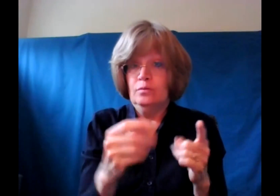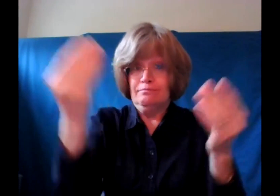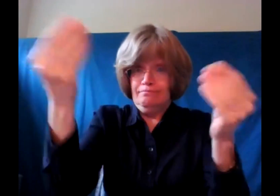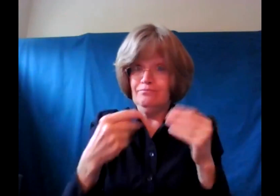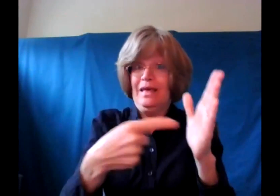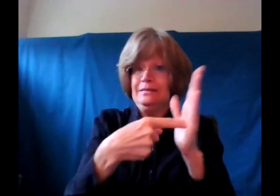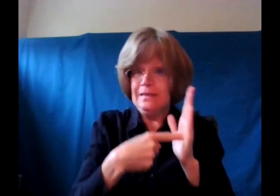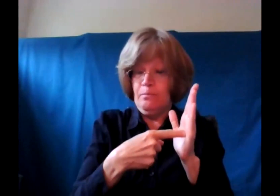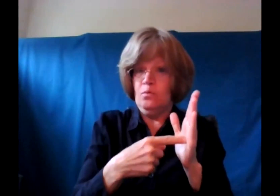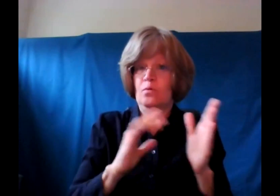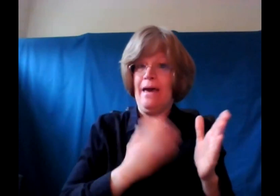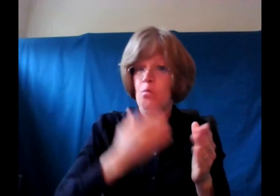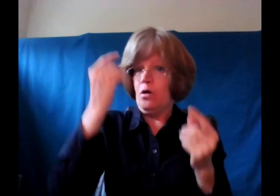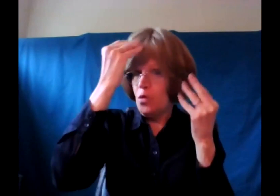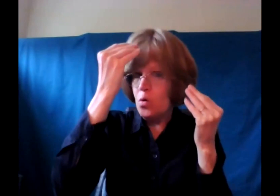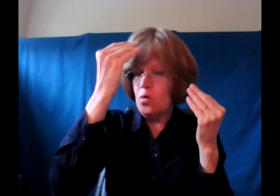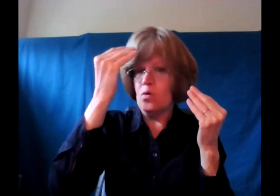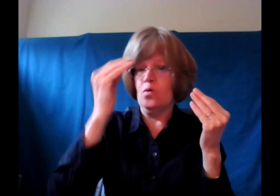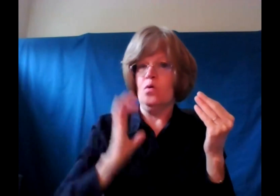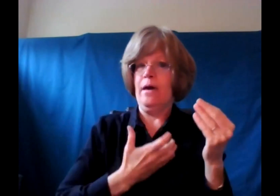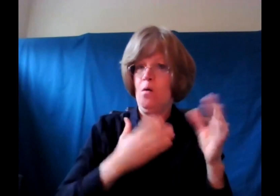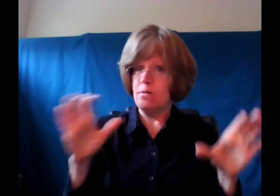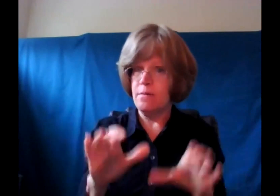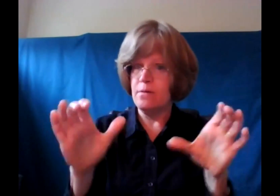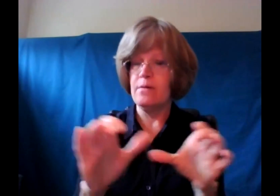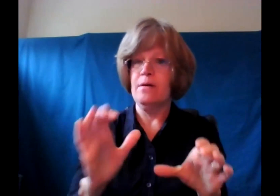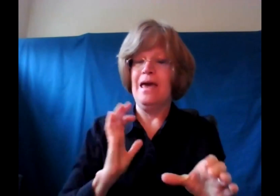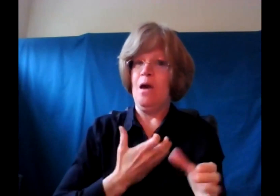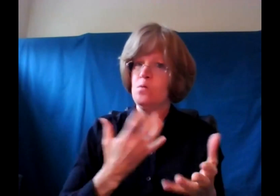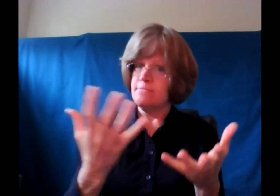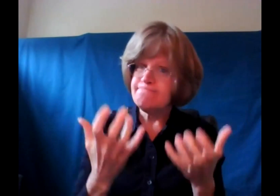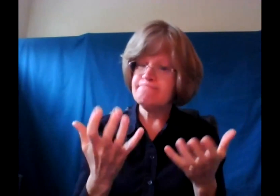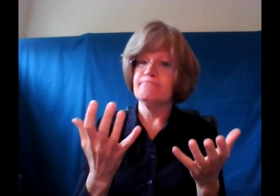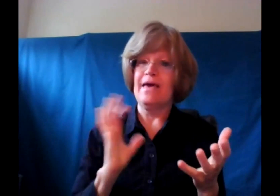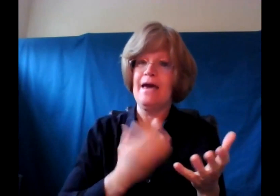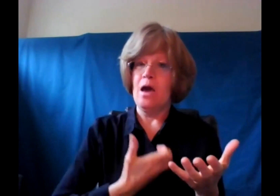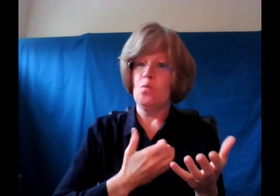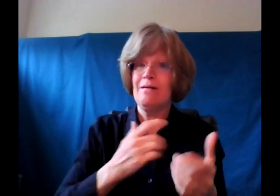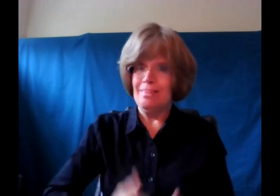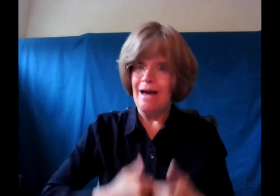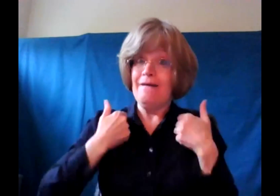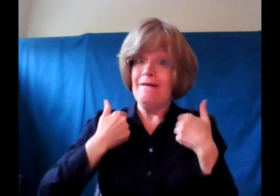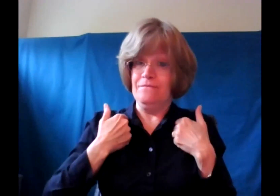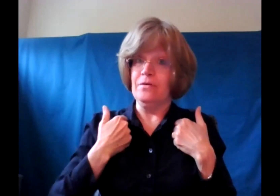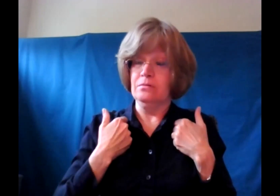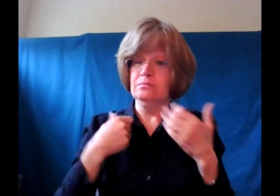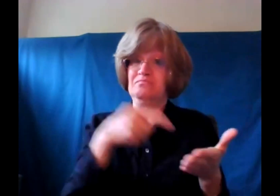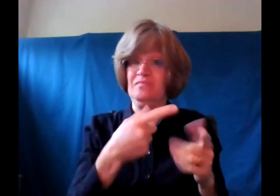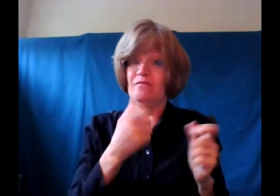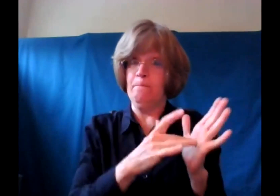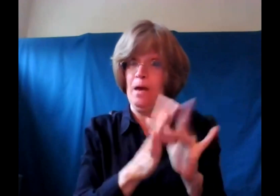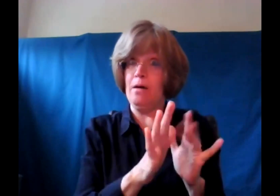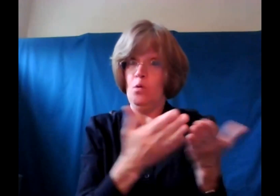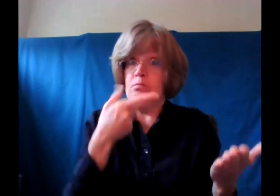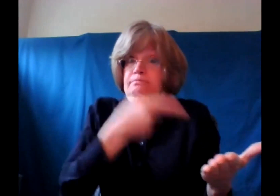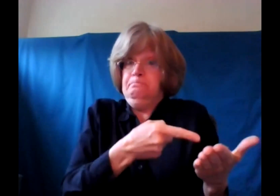for our thoughts, our deeds, our desires, our life. And so the